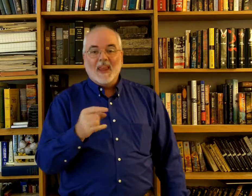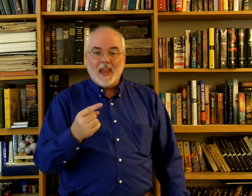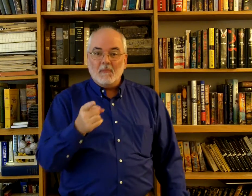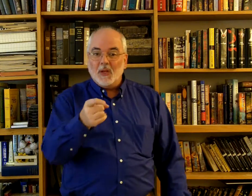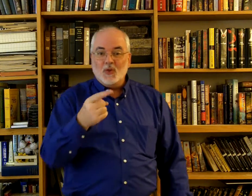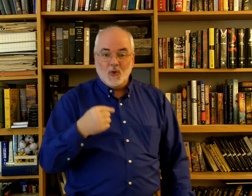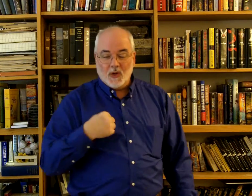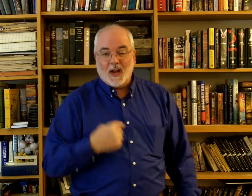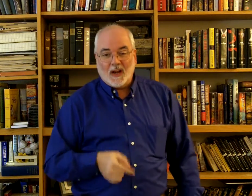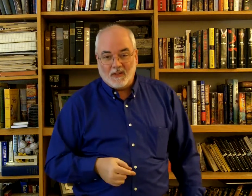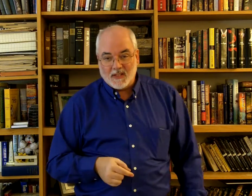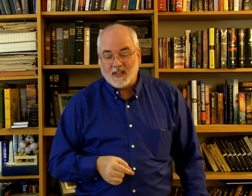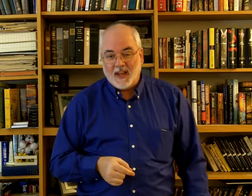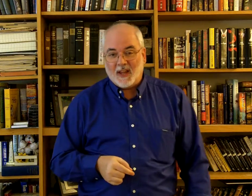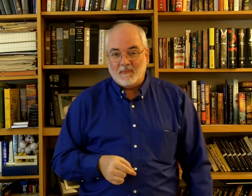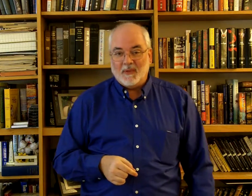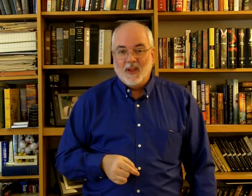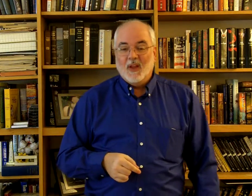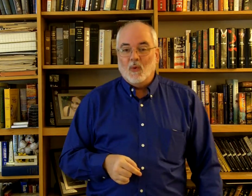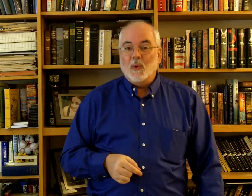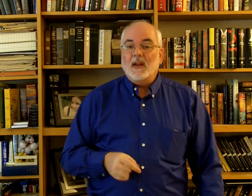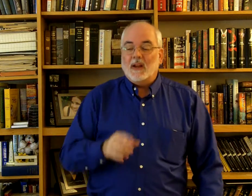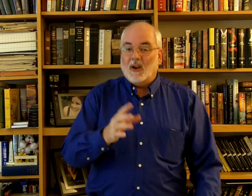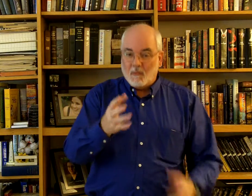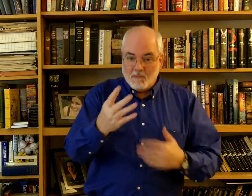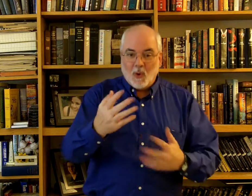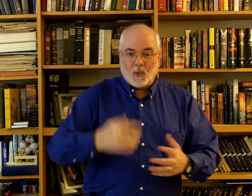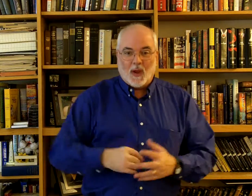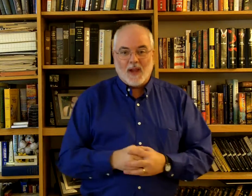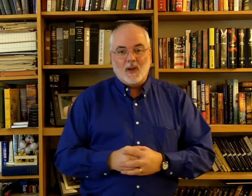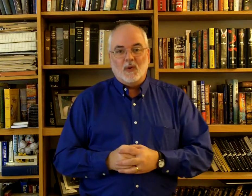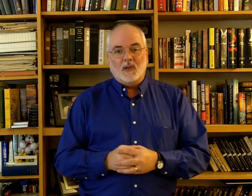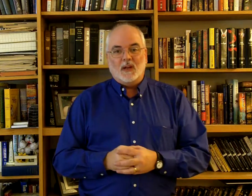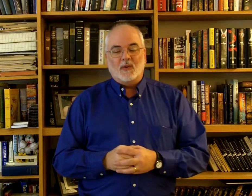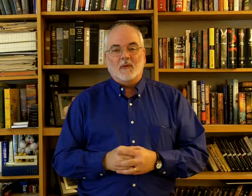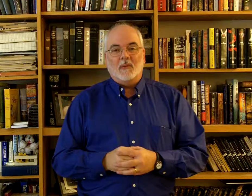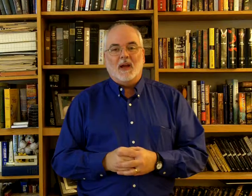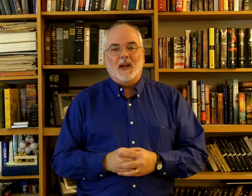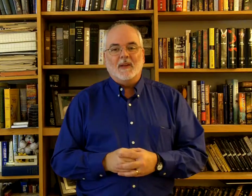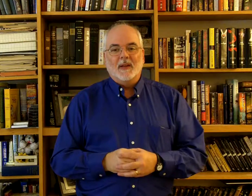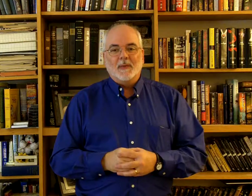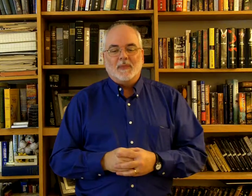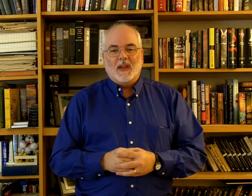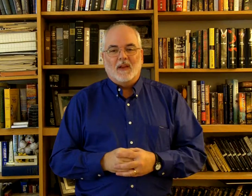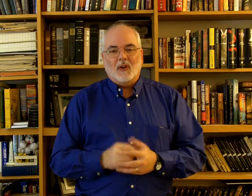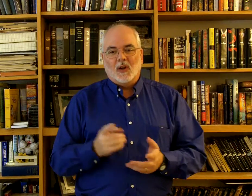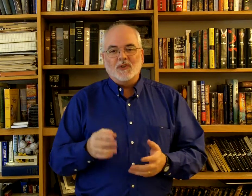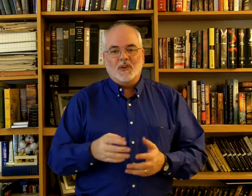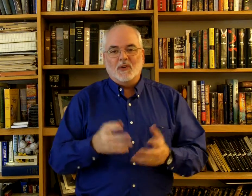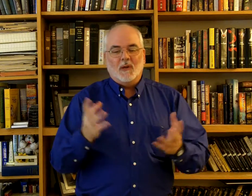That means you and I are the same. We both like coconut cream pie. Now, if you're allergic to it, I'm